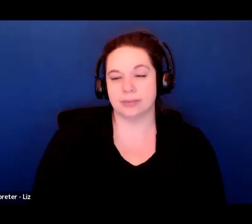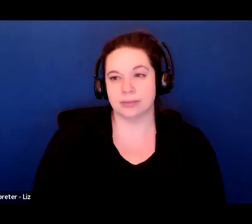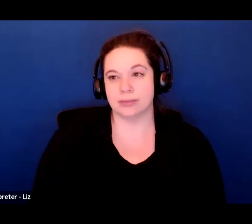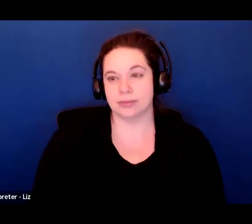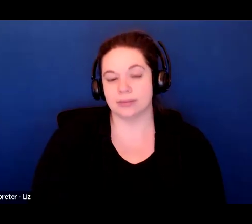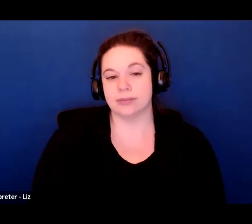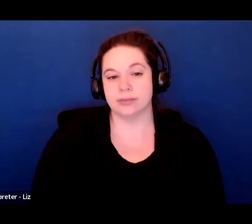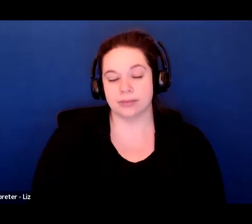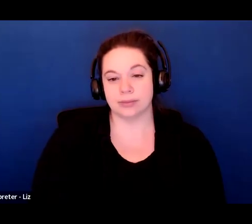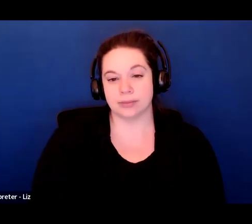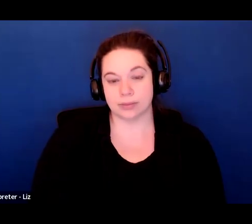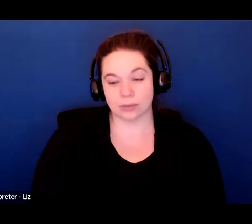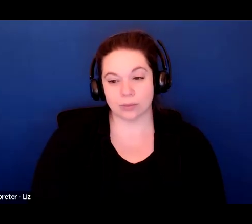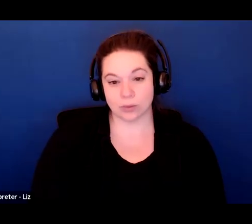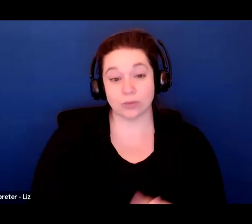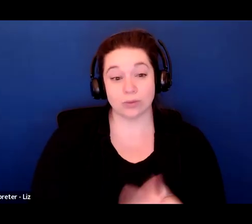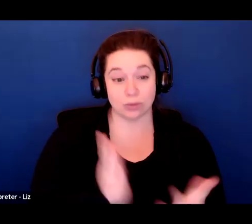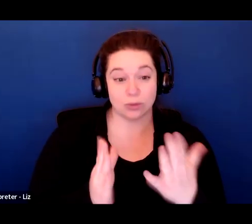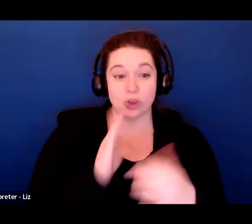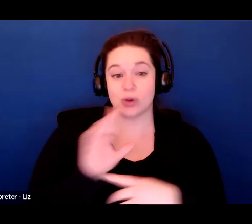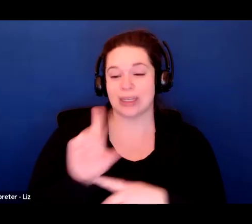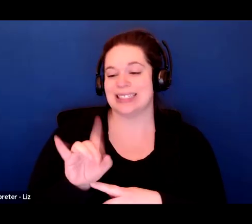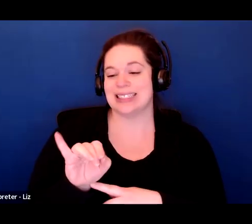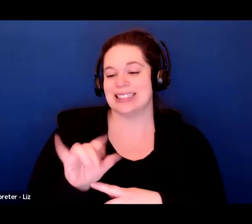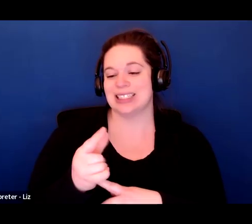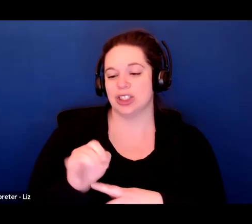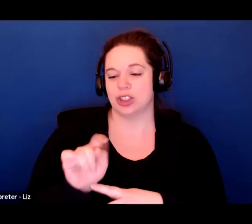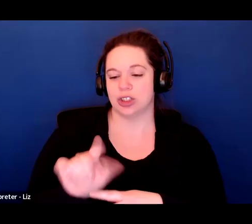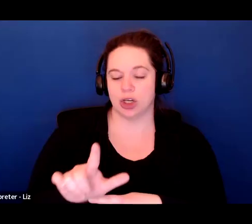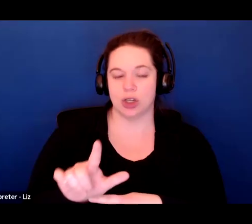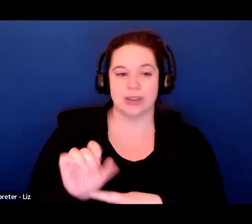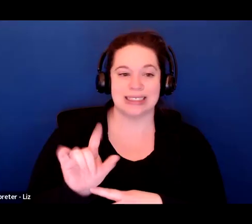And then you might need digital stim. Now,